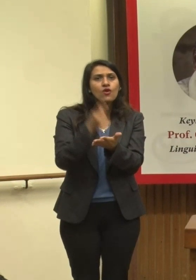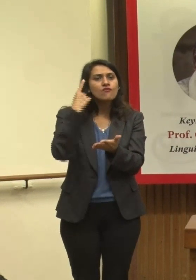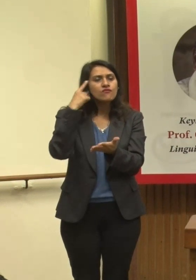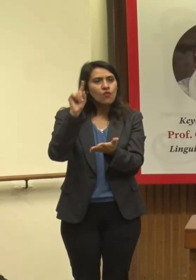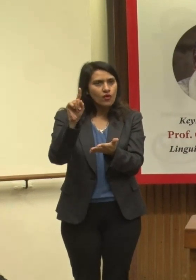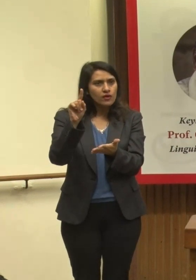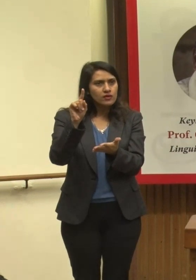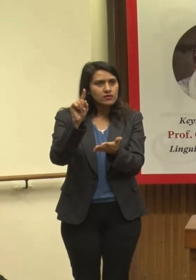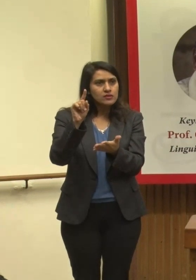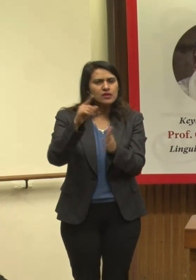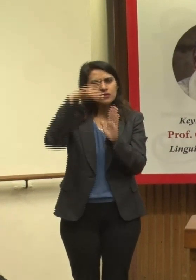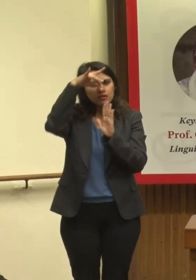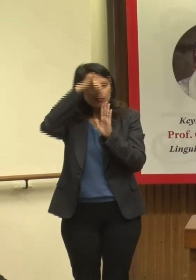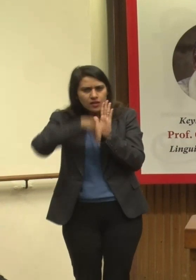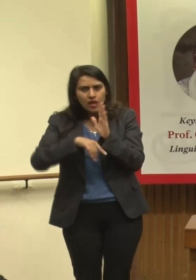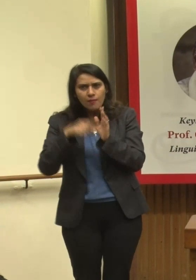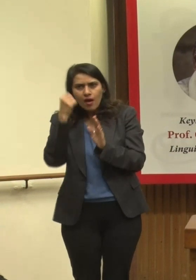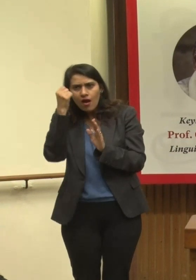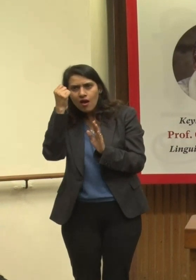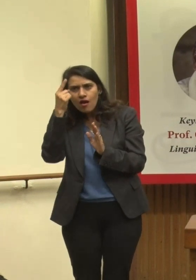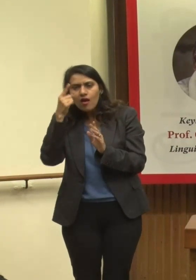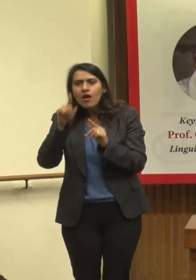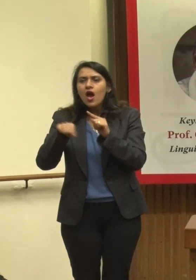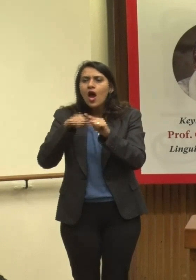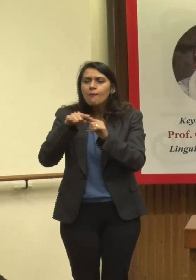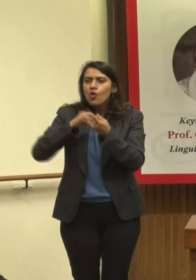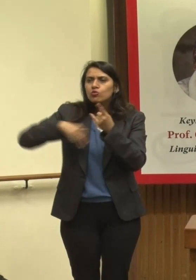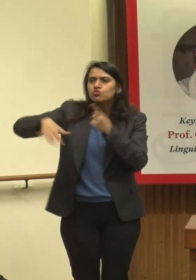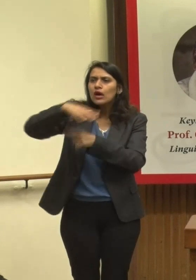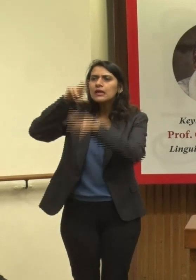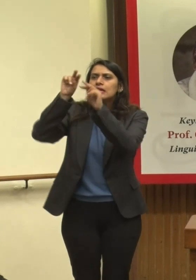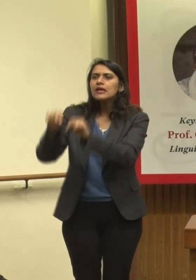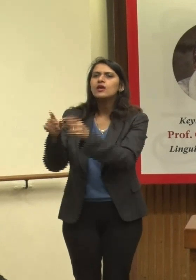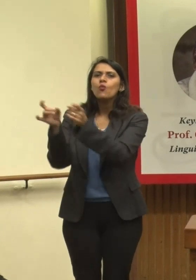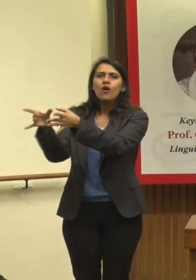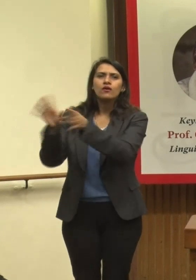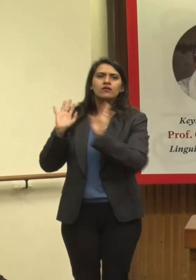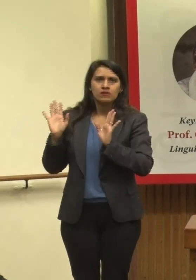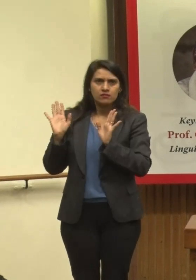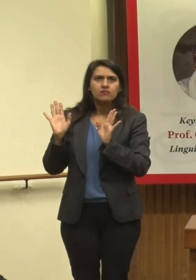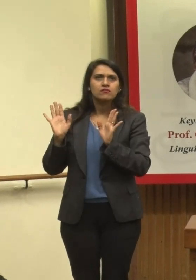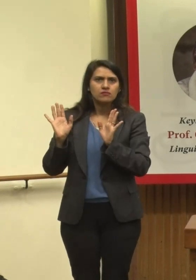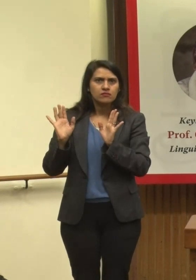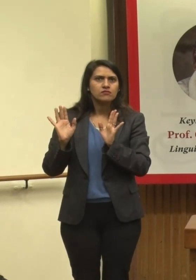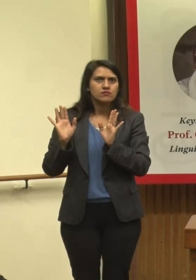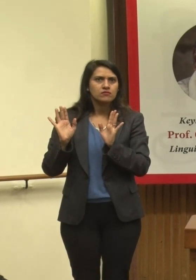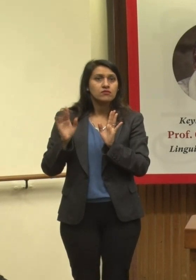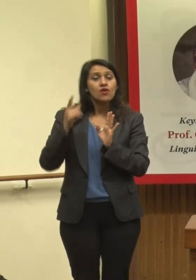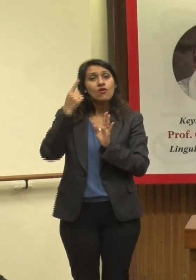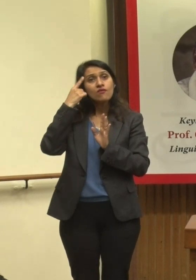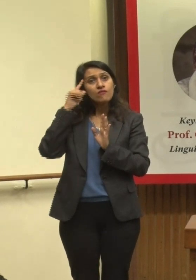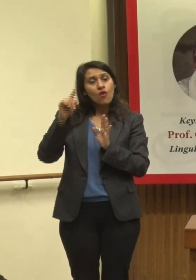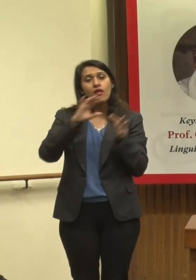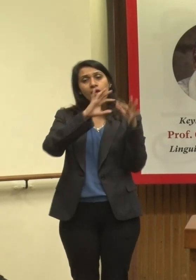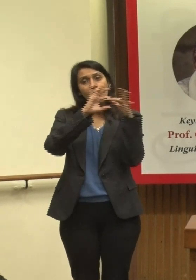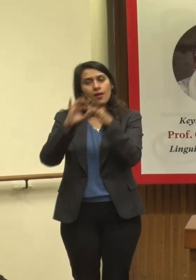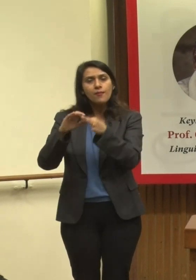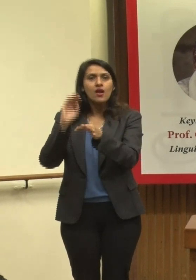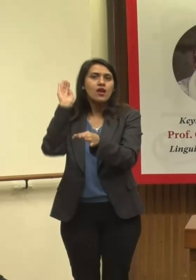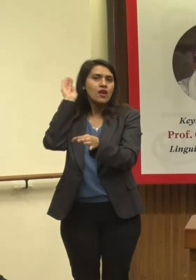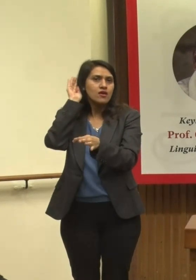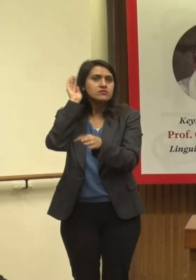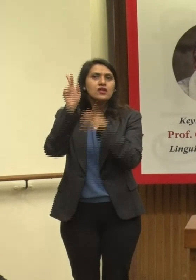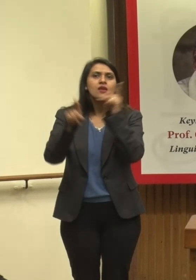that, deep understanding of the society is necessary, and for that ability to listen